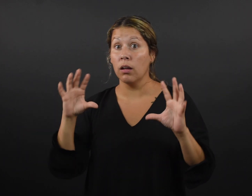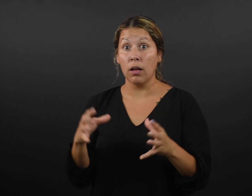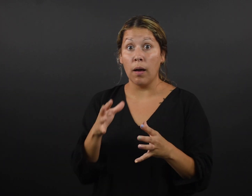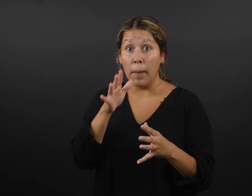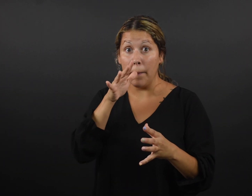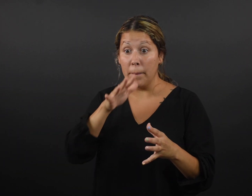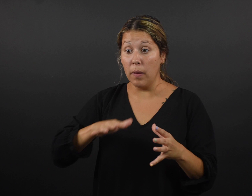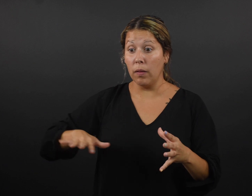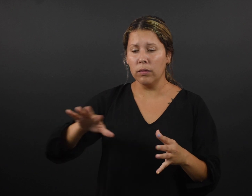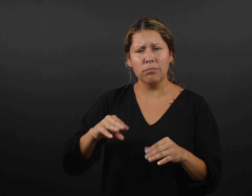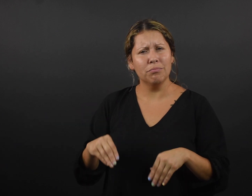and history.